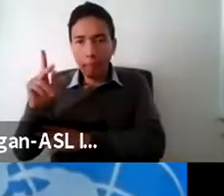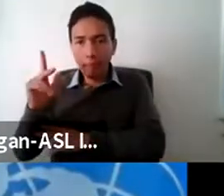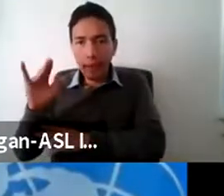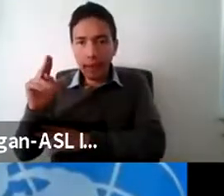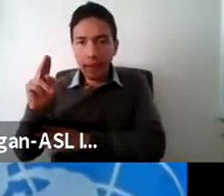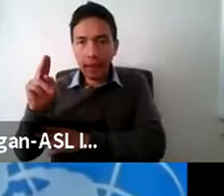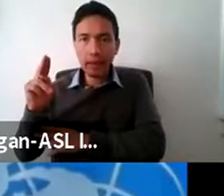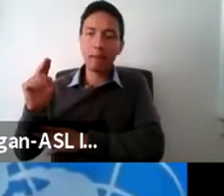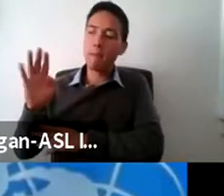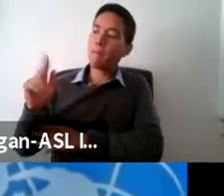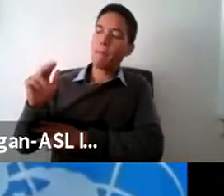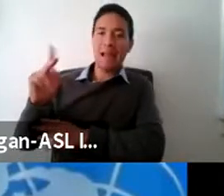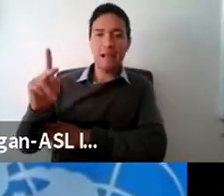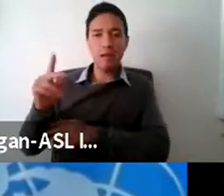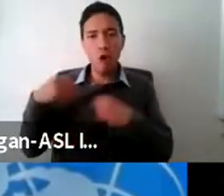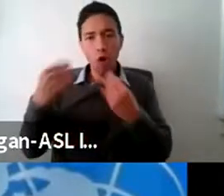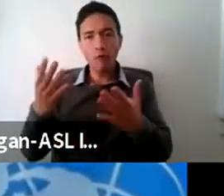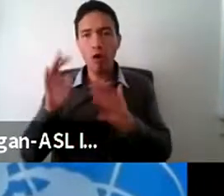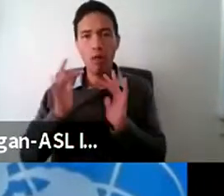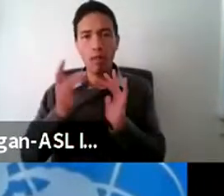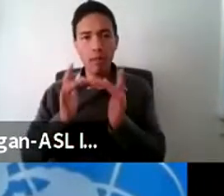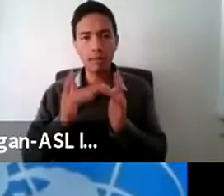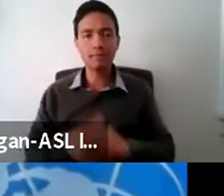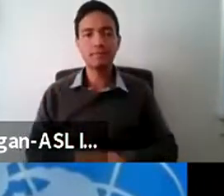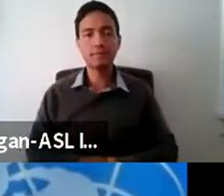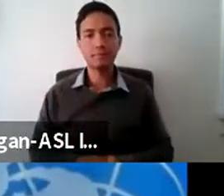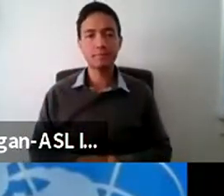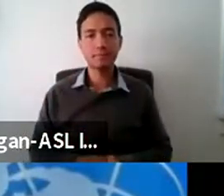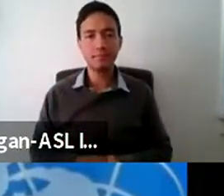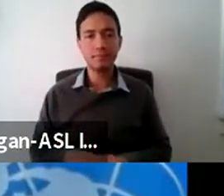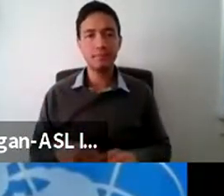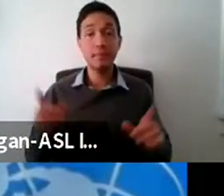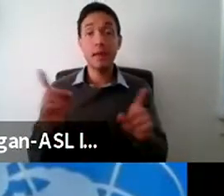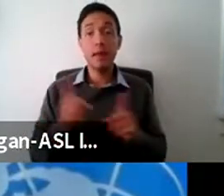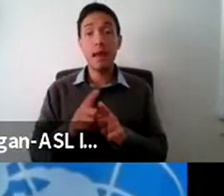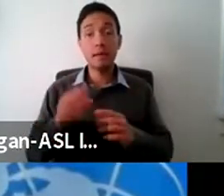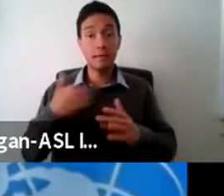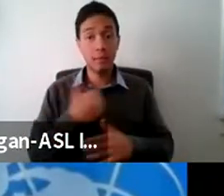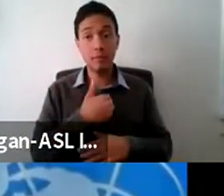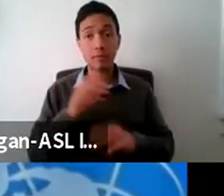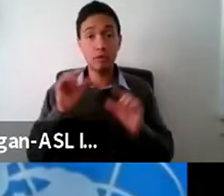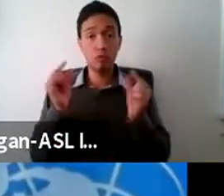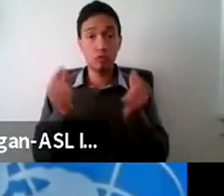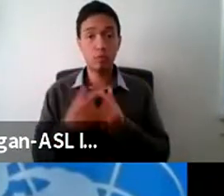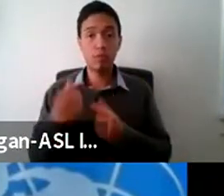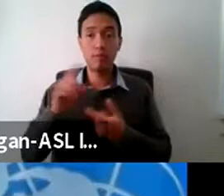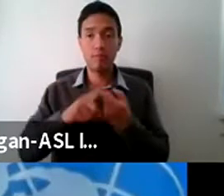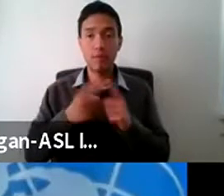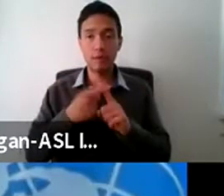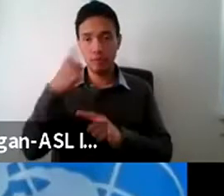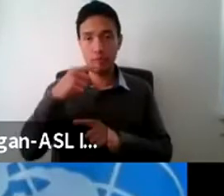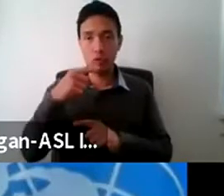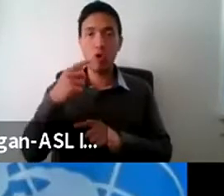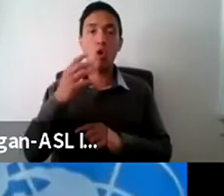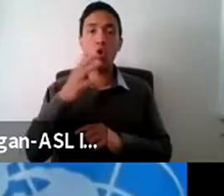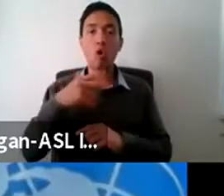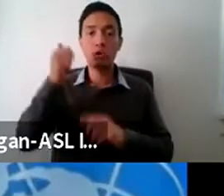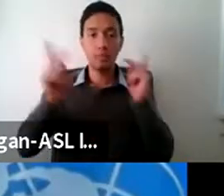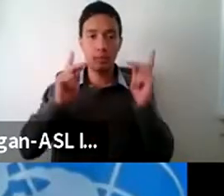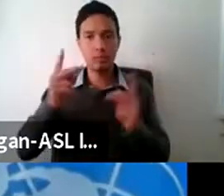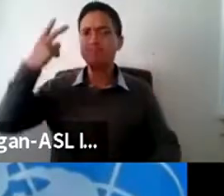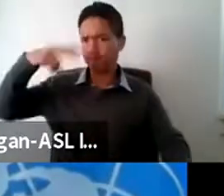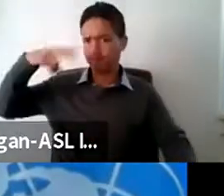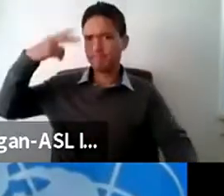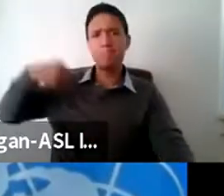of Digital Technologies and a member of the Group of Friends of Older Persons, Mexico is aware of all the